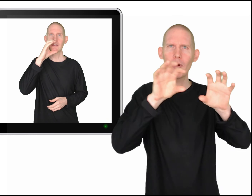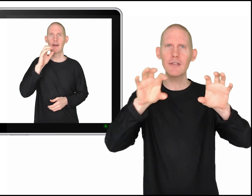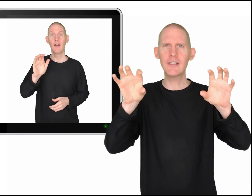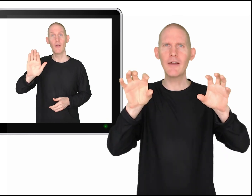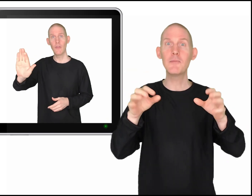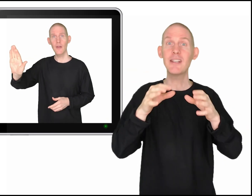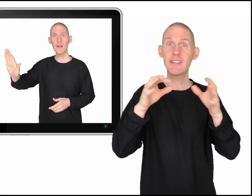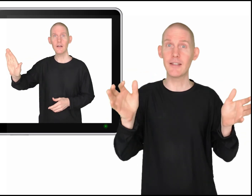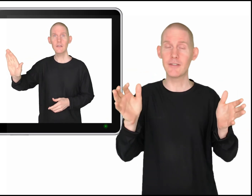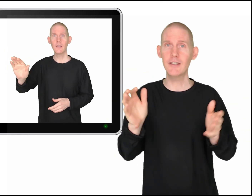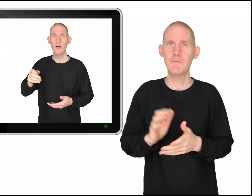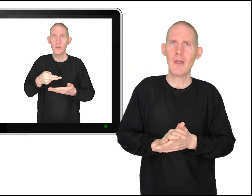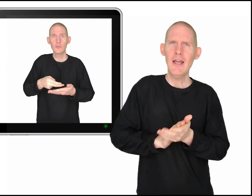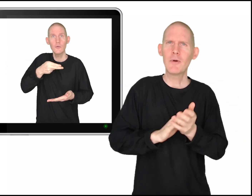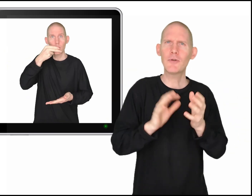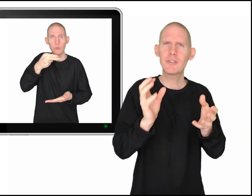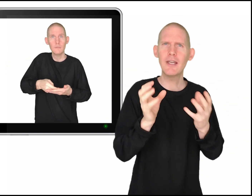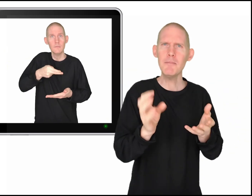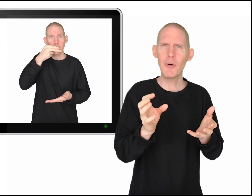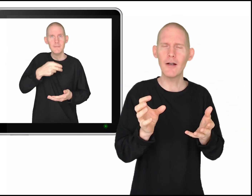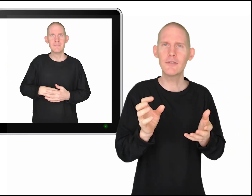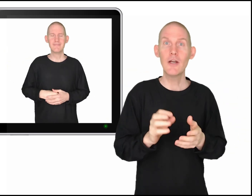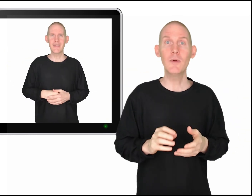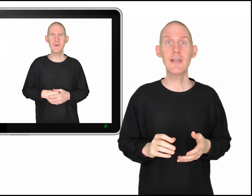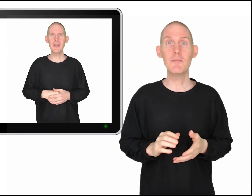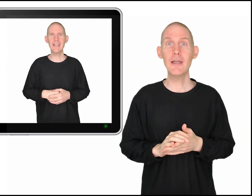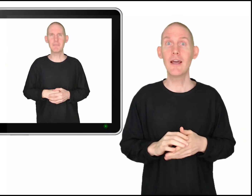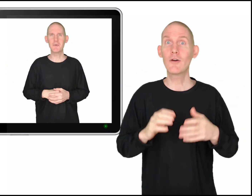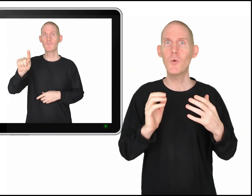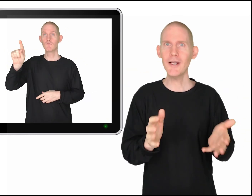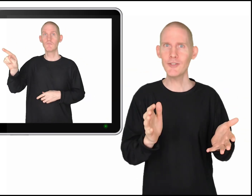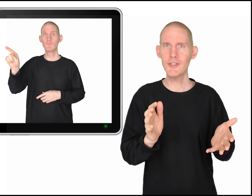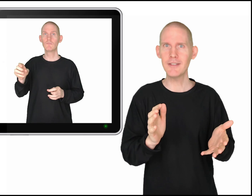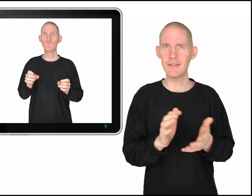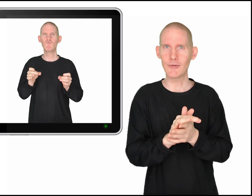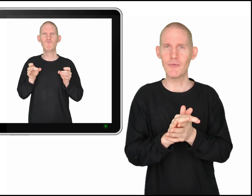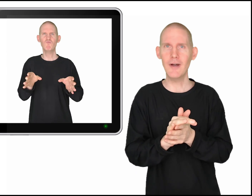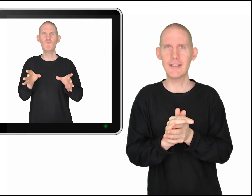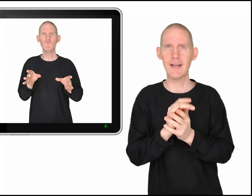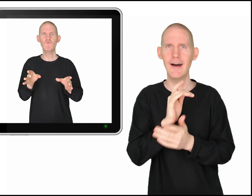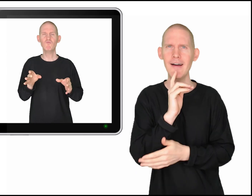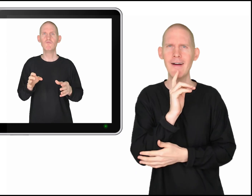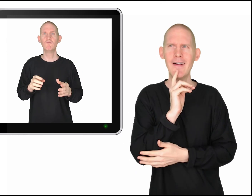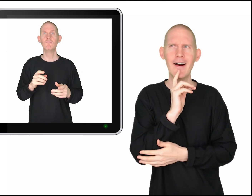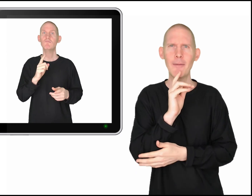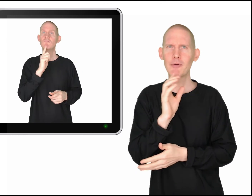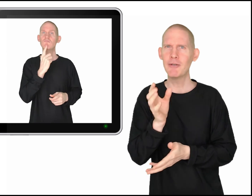parts together and make sentences. With those same parts, we can make questions. Right,